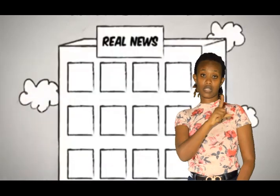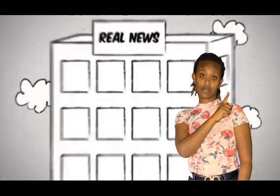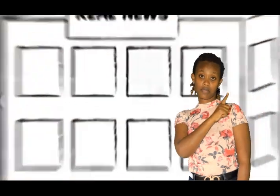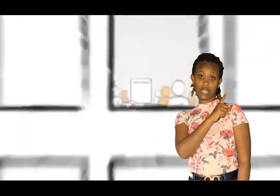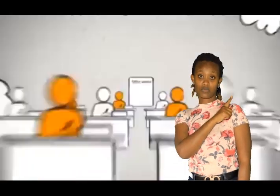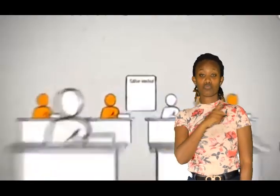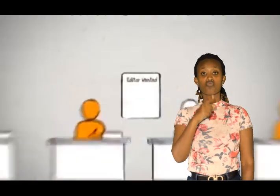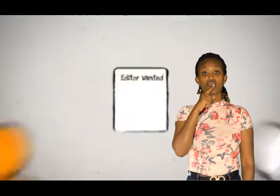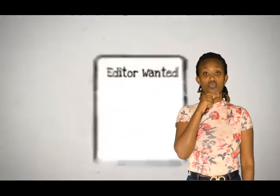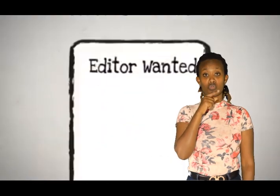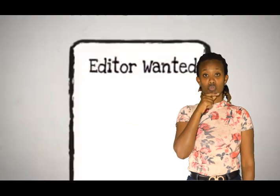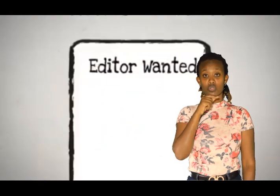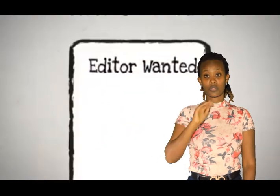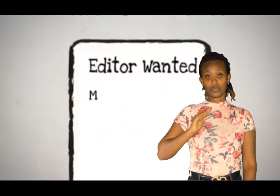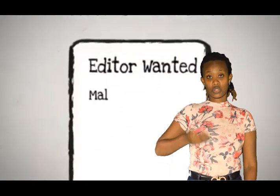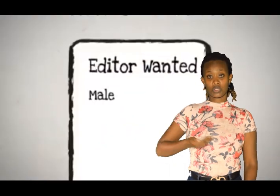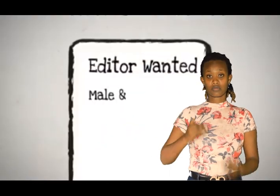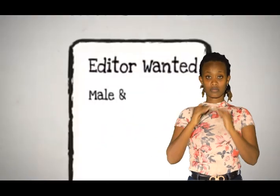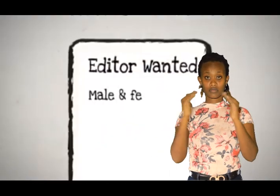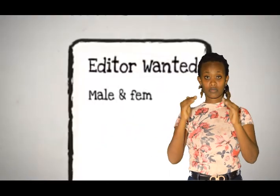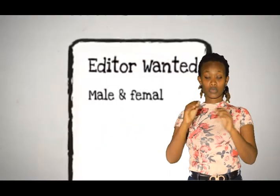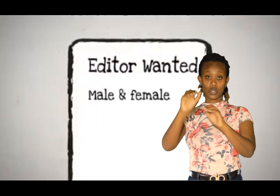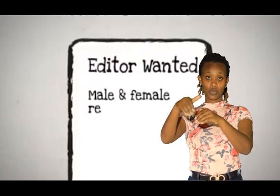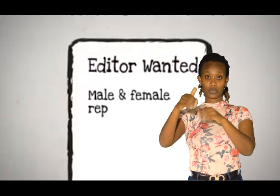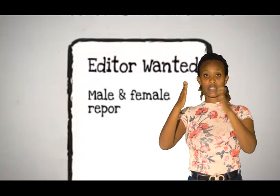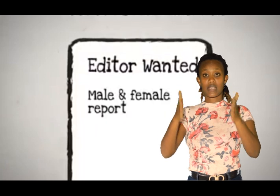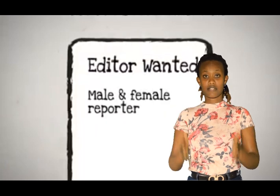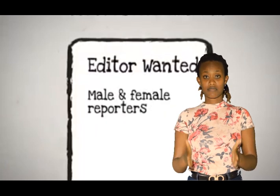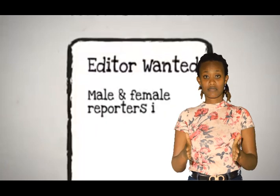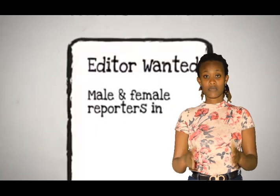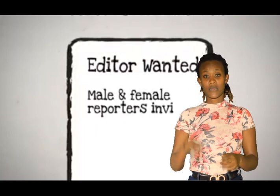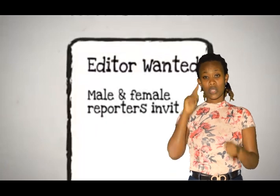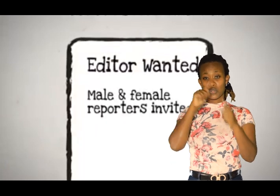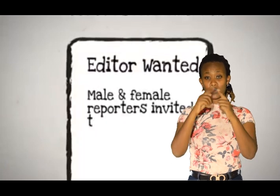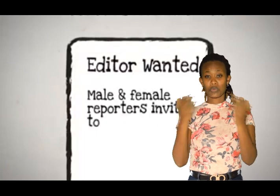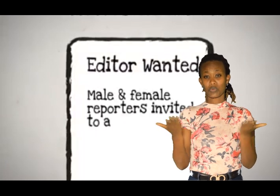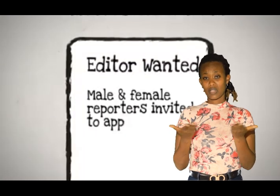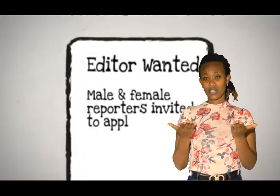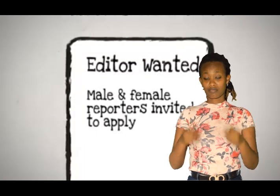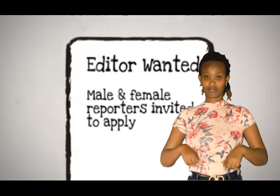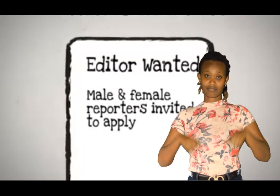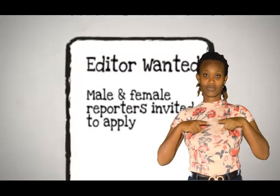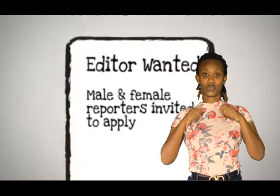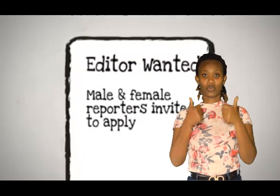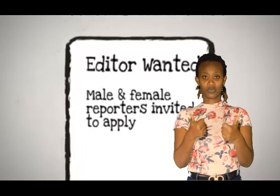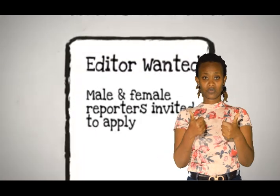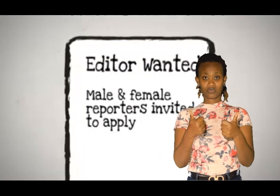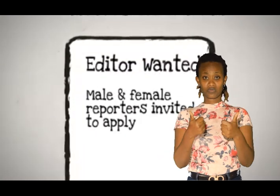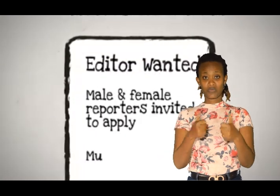everybody, but one of the conditions states that applicants must have some farmland to work